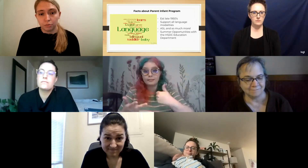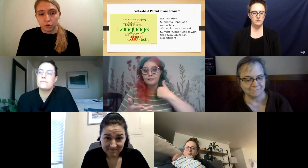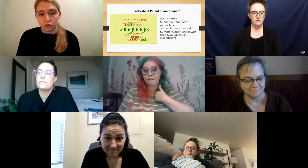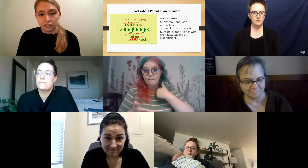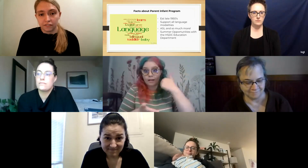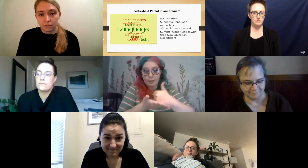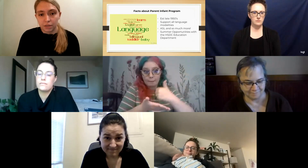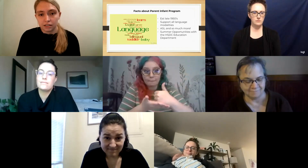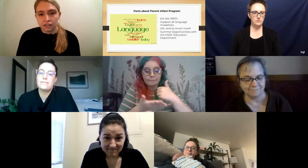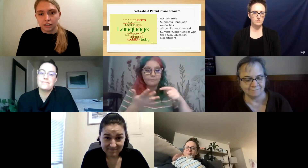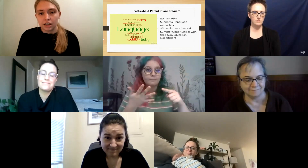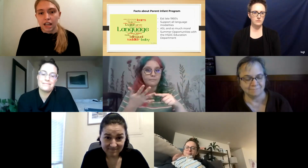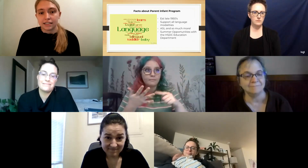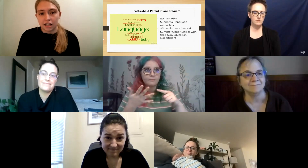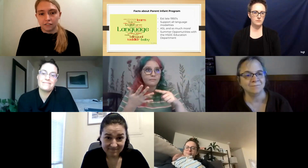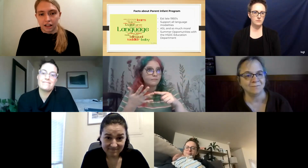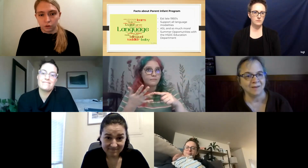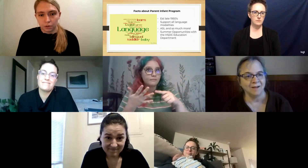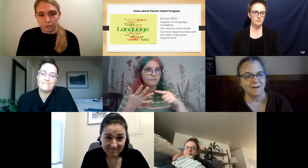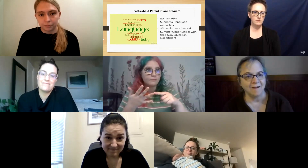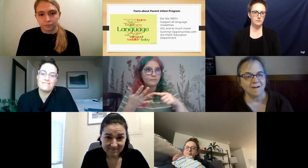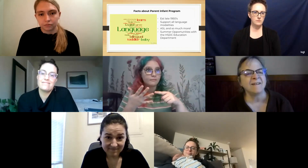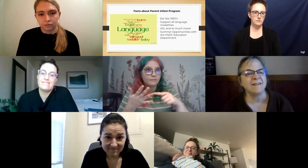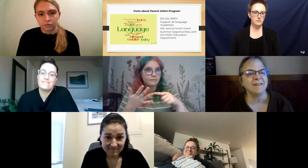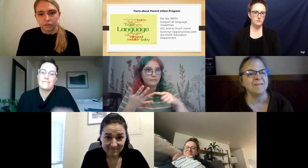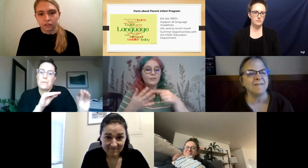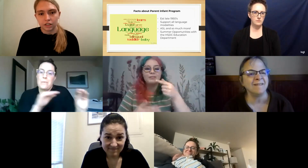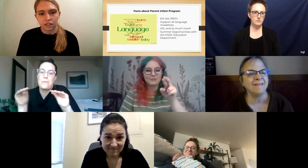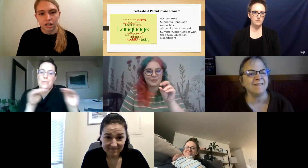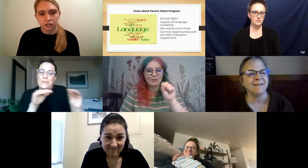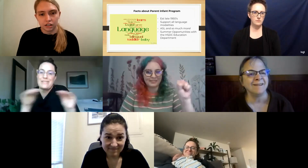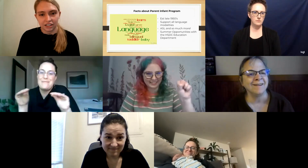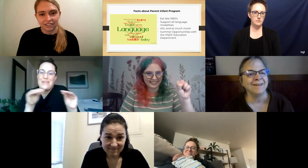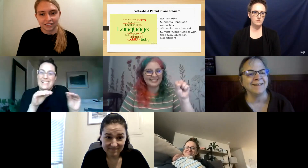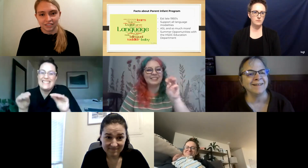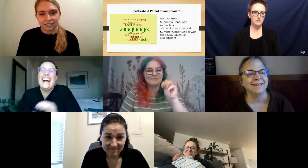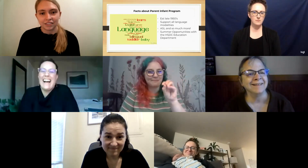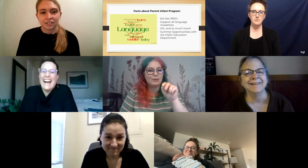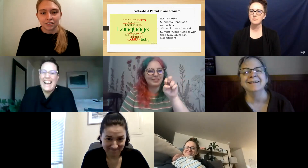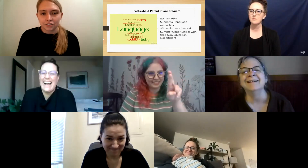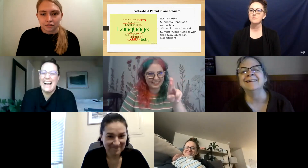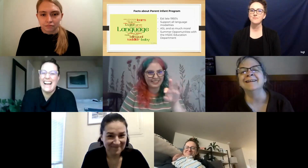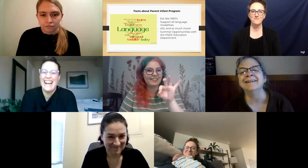social emotional development, and self-help. There's another thing.